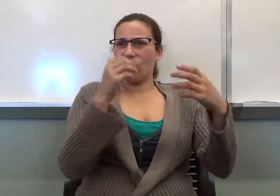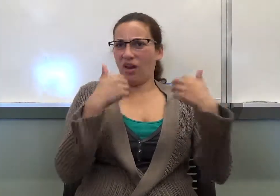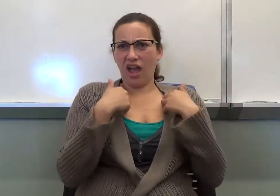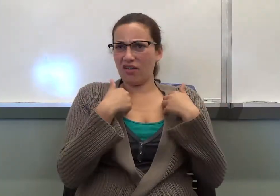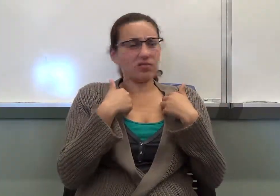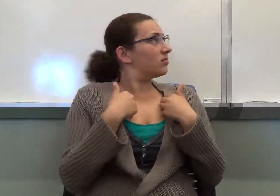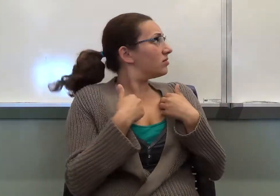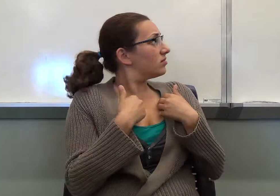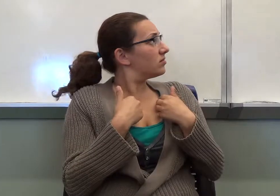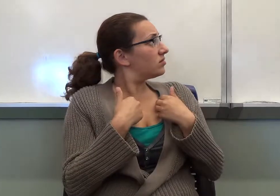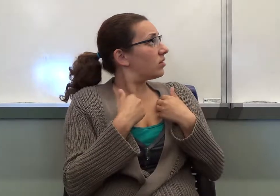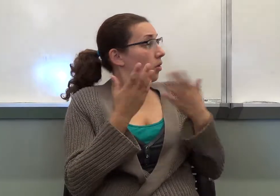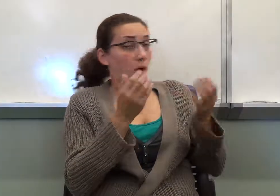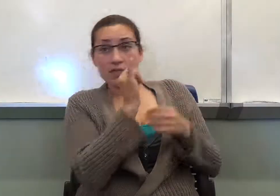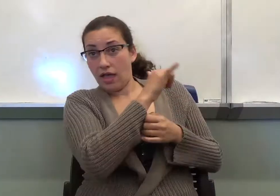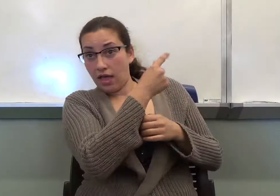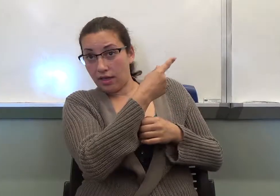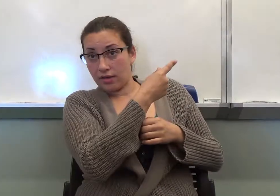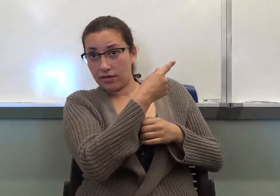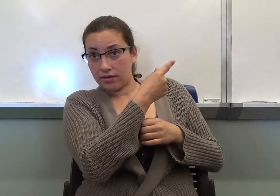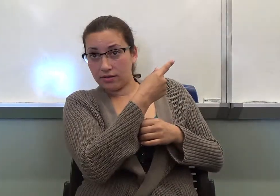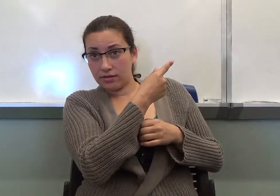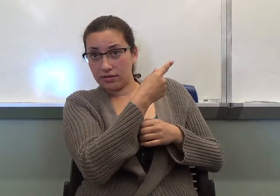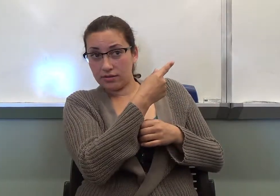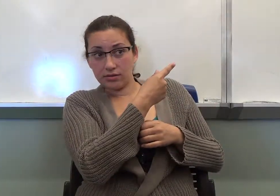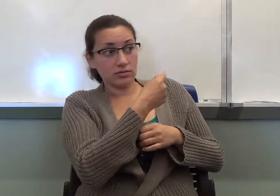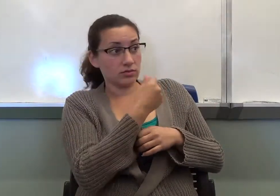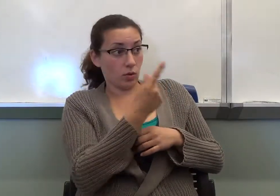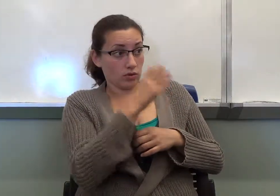this? This one you're looking for?